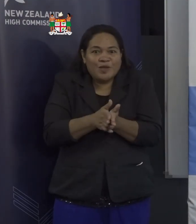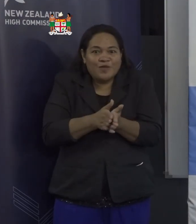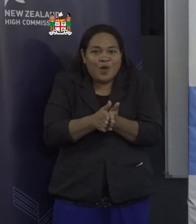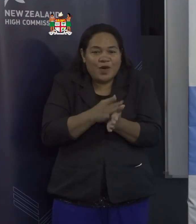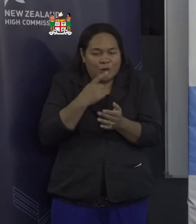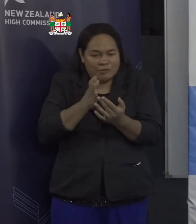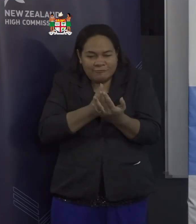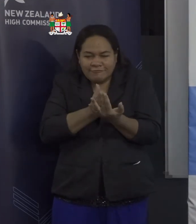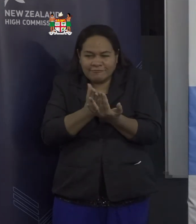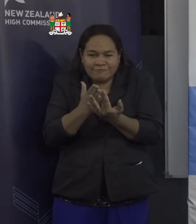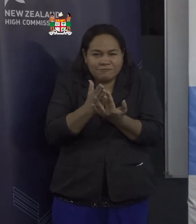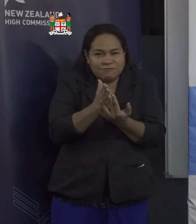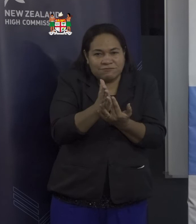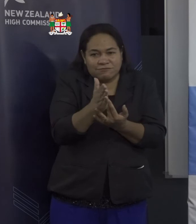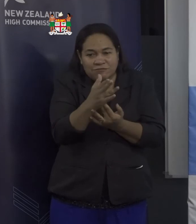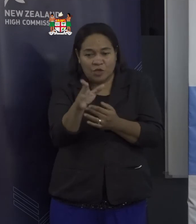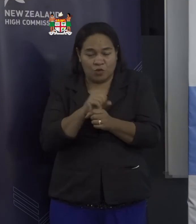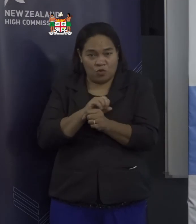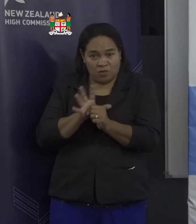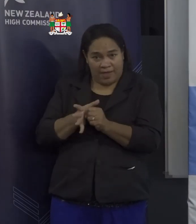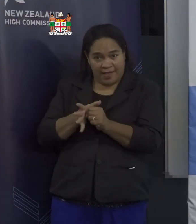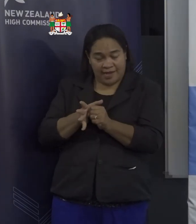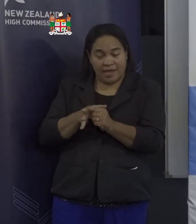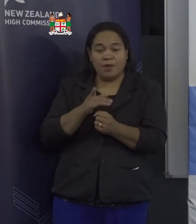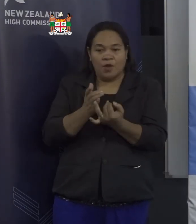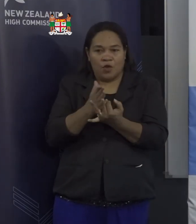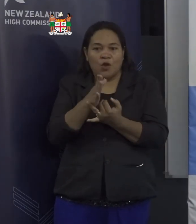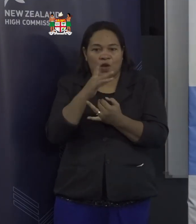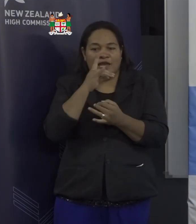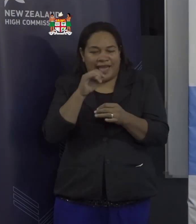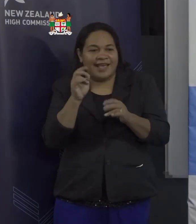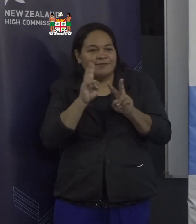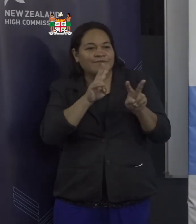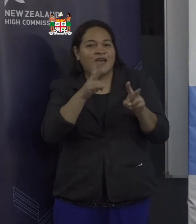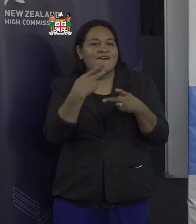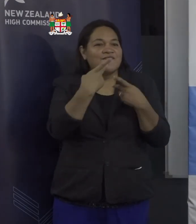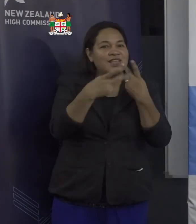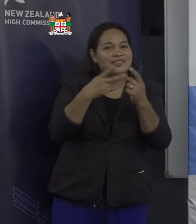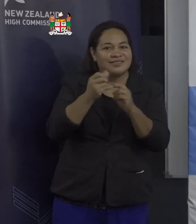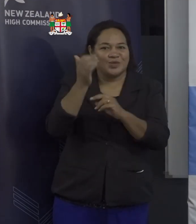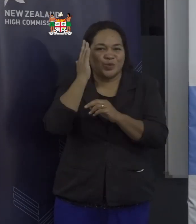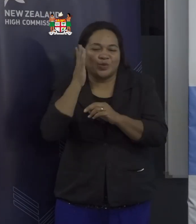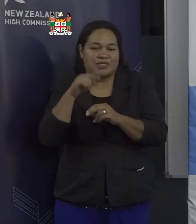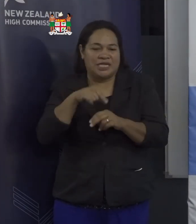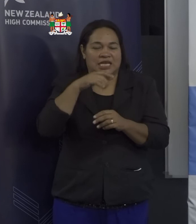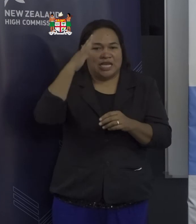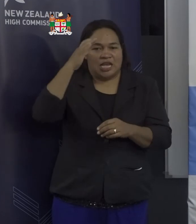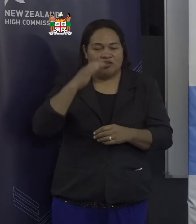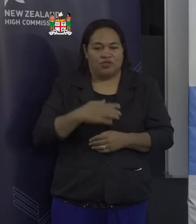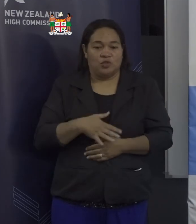have navigated our way through the pandemic, being able to get out and really see and visit some of the schools around the country and to